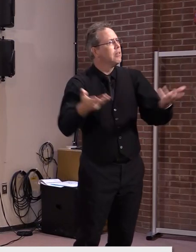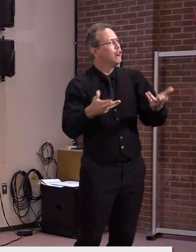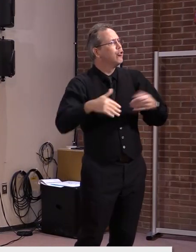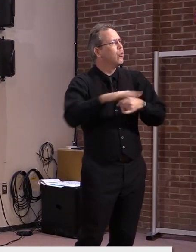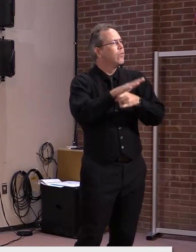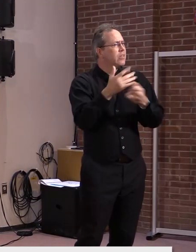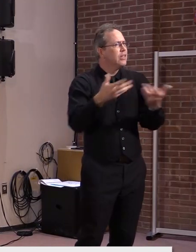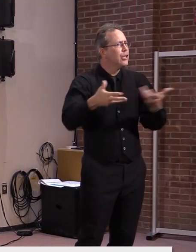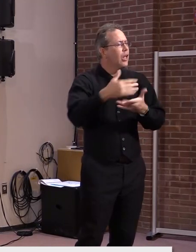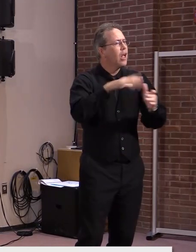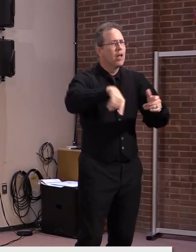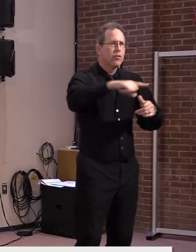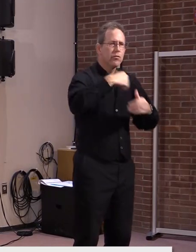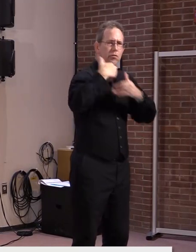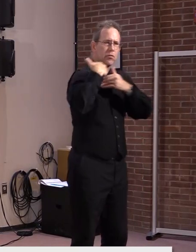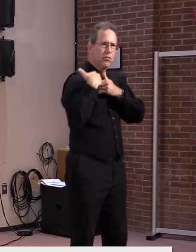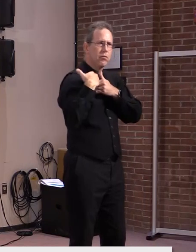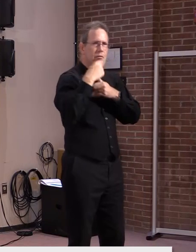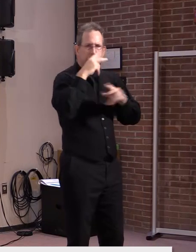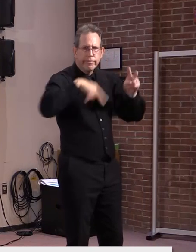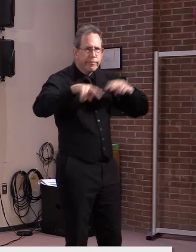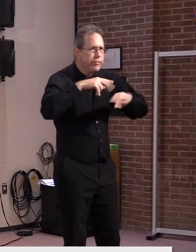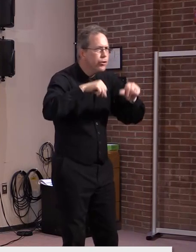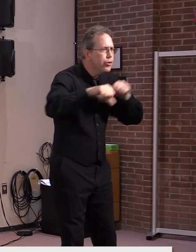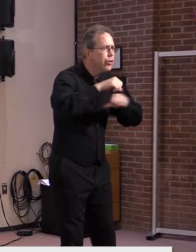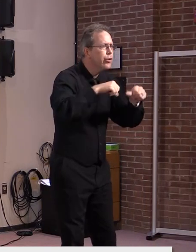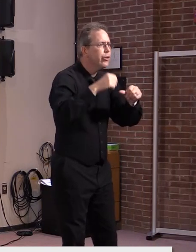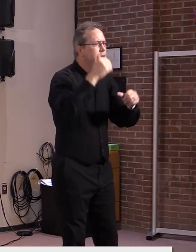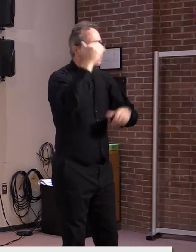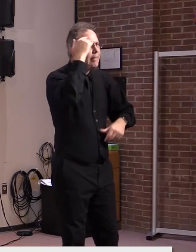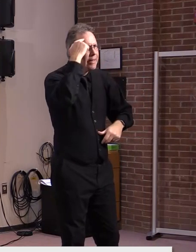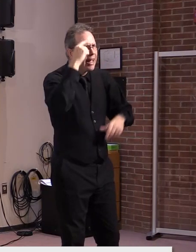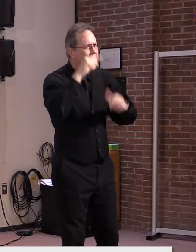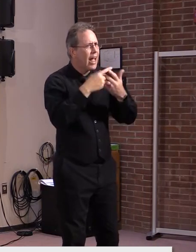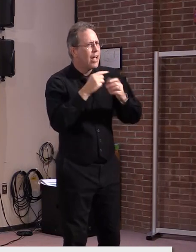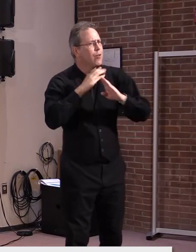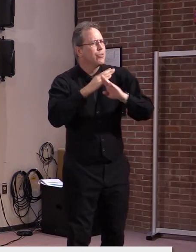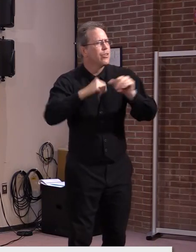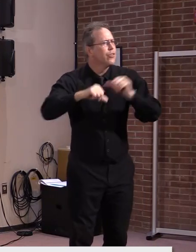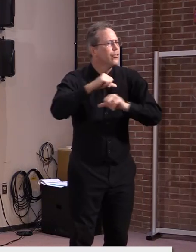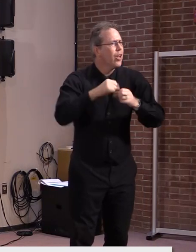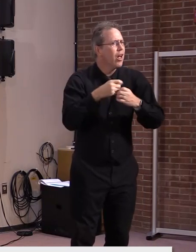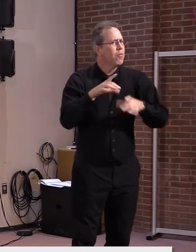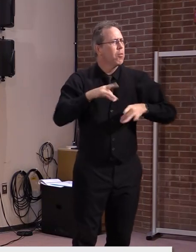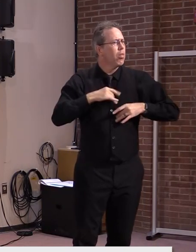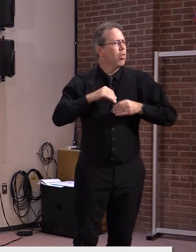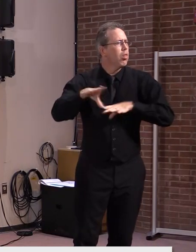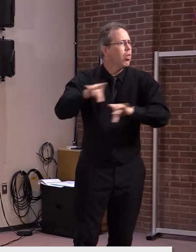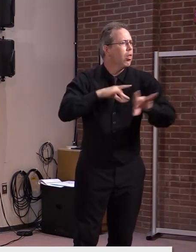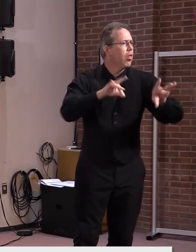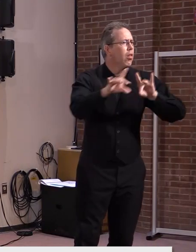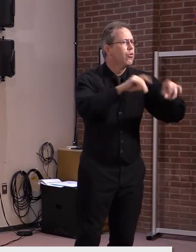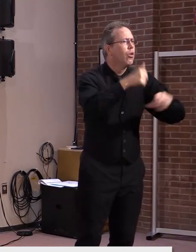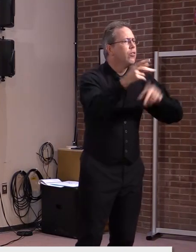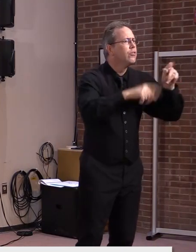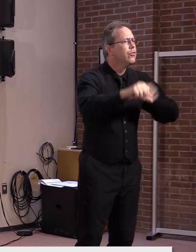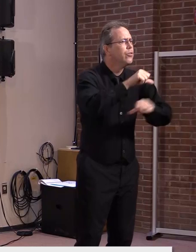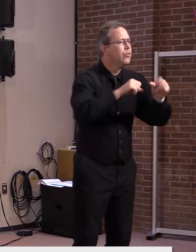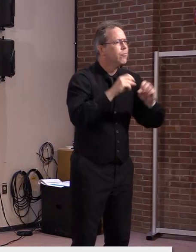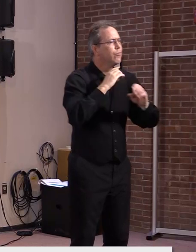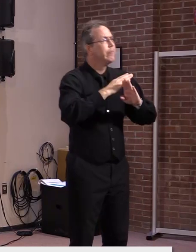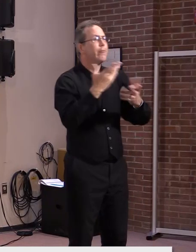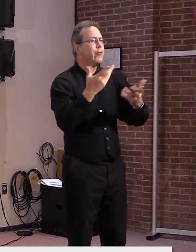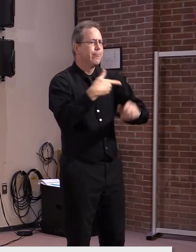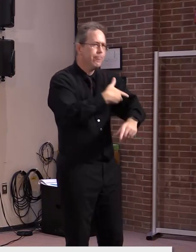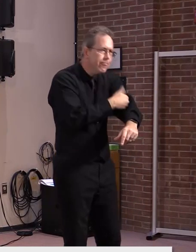the preventive steps needed to stay healthy. On a daily basis, we see data showing that up to 75%